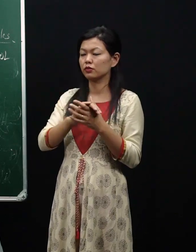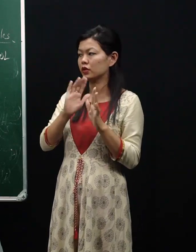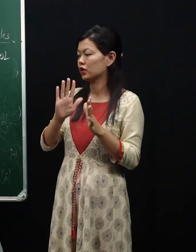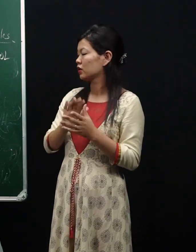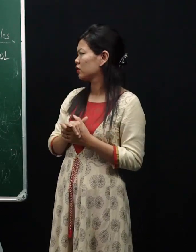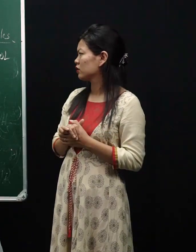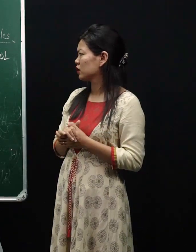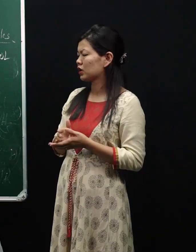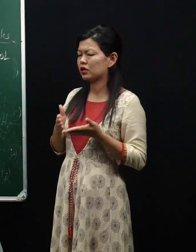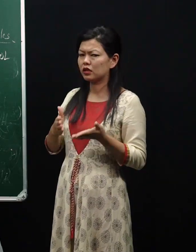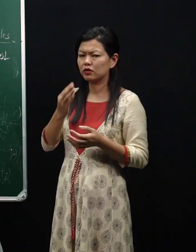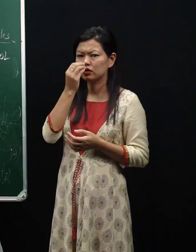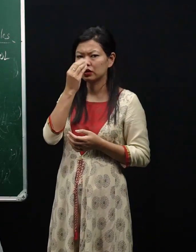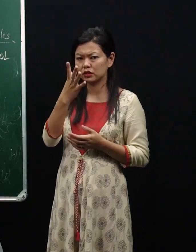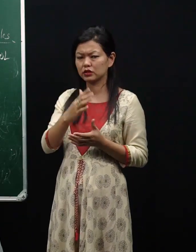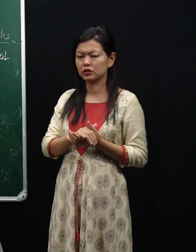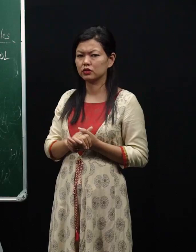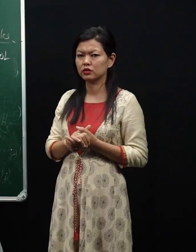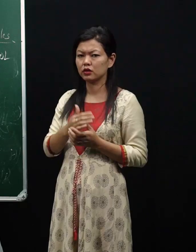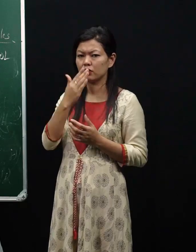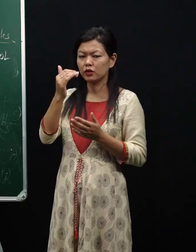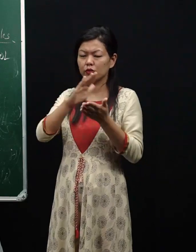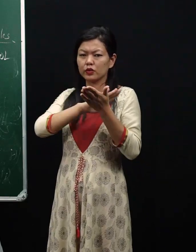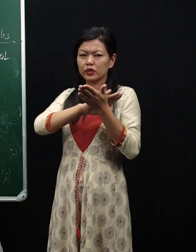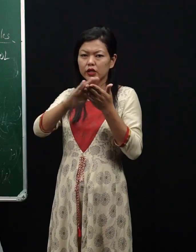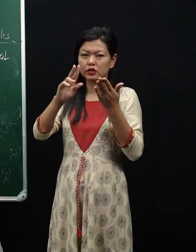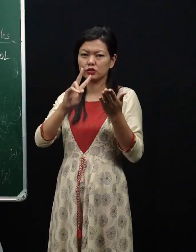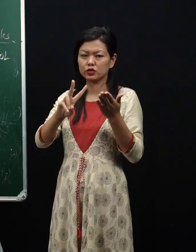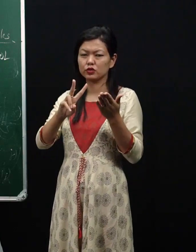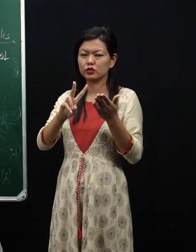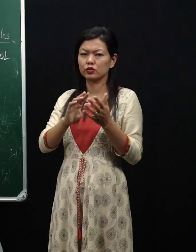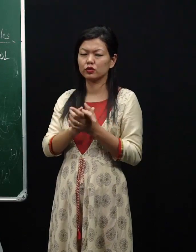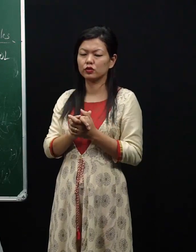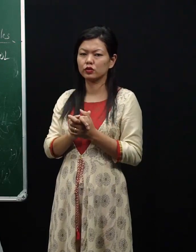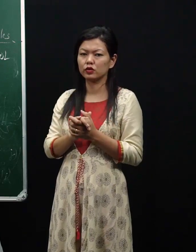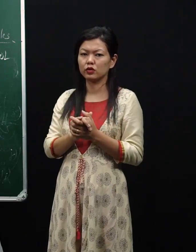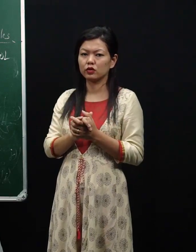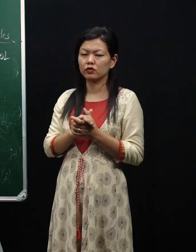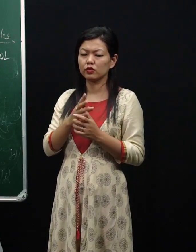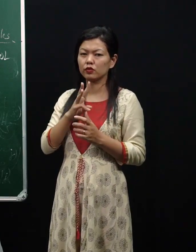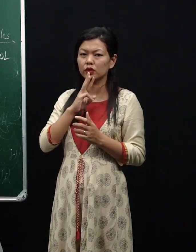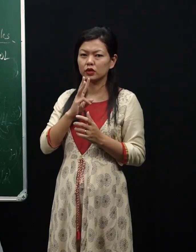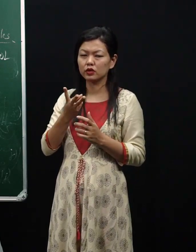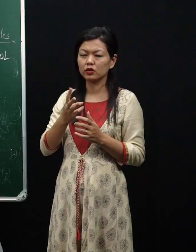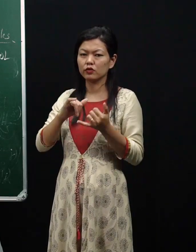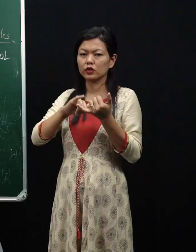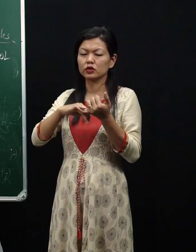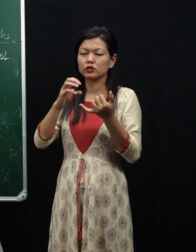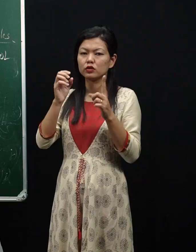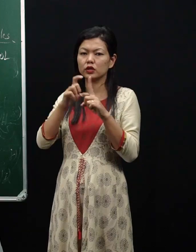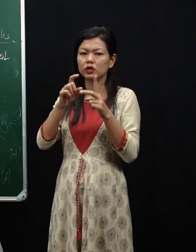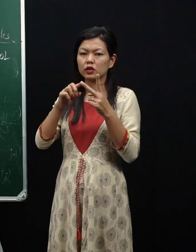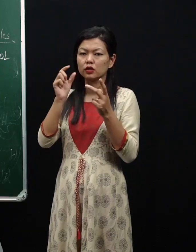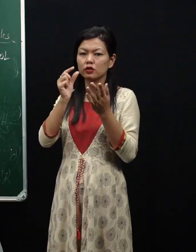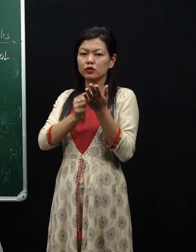for now, it is very easy for all of us. Because for hydrogen, I can just say H. For sodium, I can just say Na, right? But